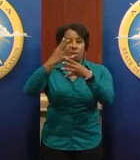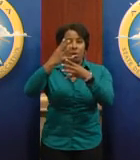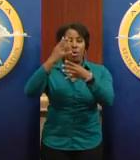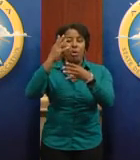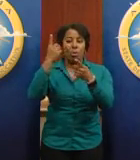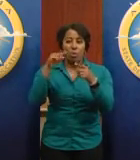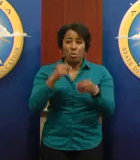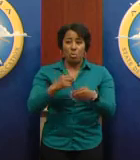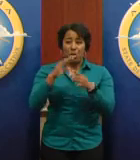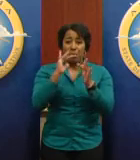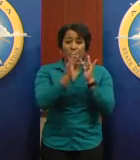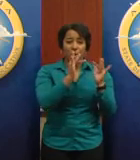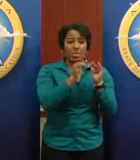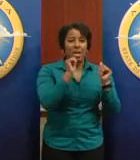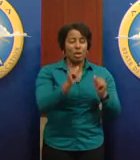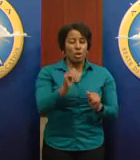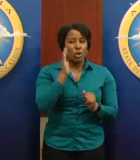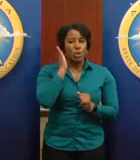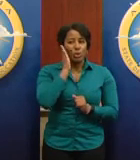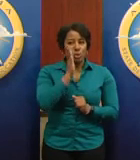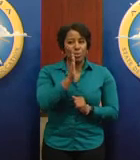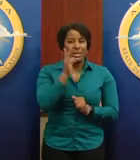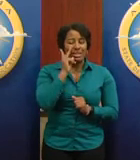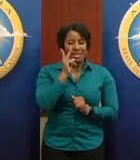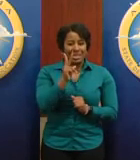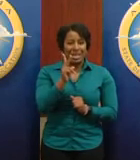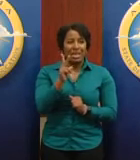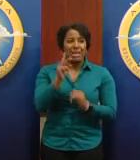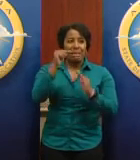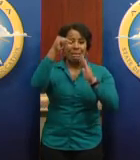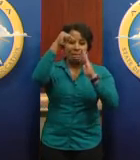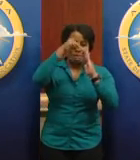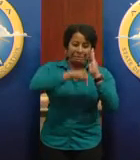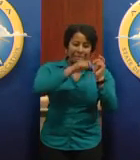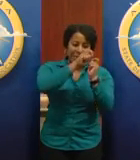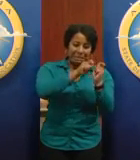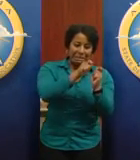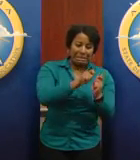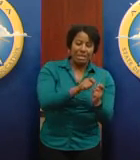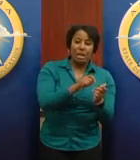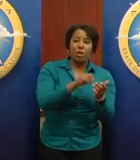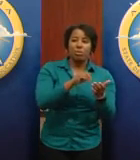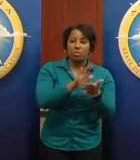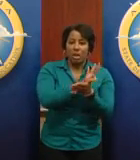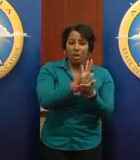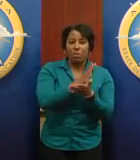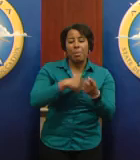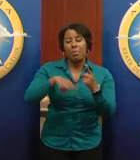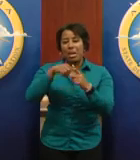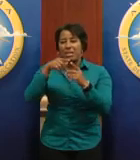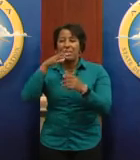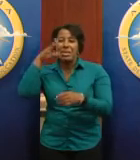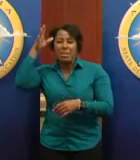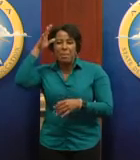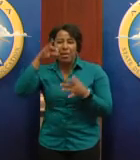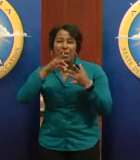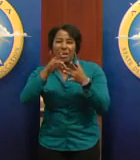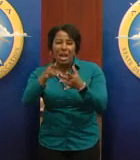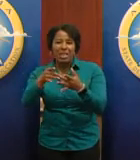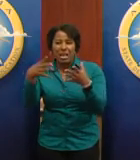download not only the more extensive document, but also a parent guide that is shorter and a little easier to